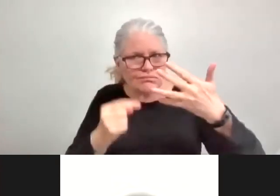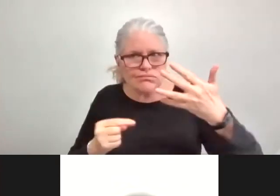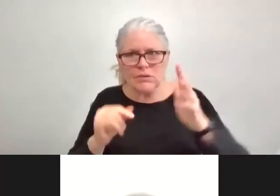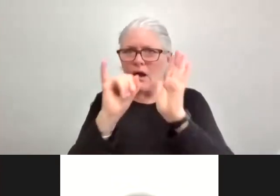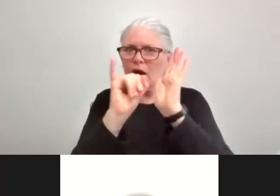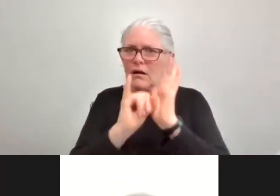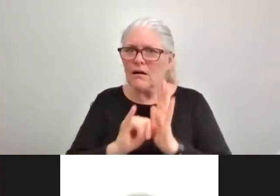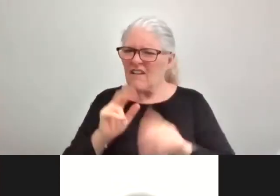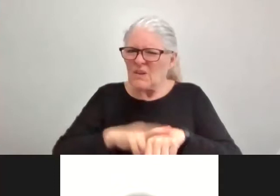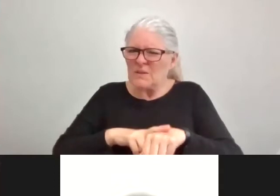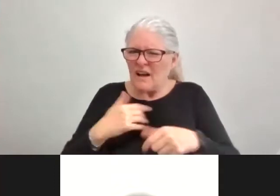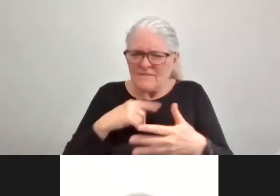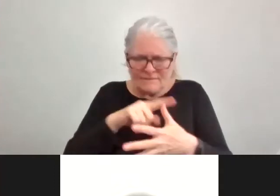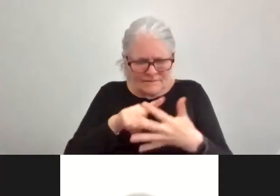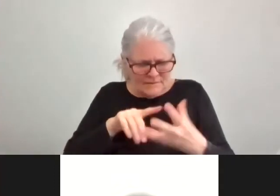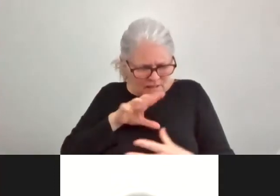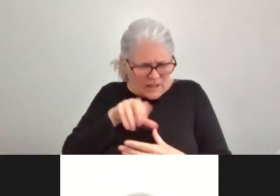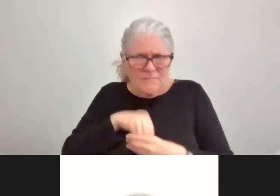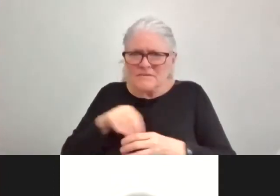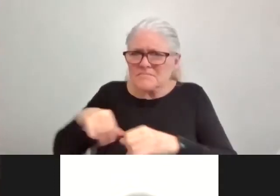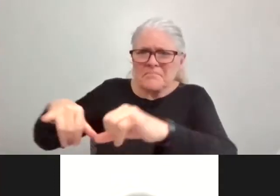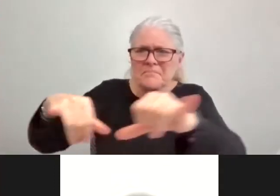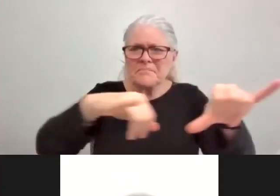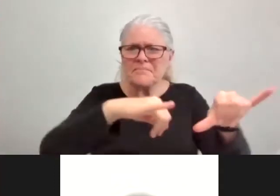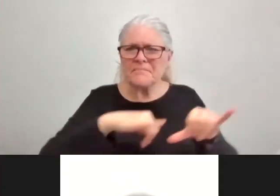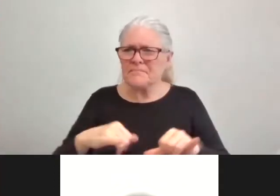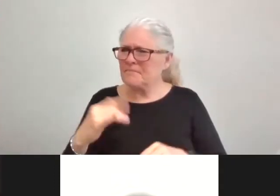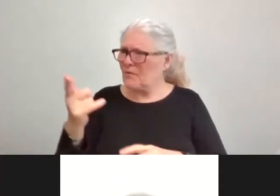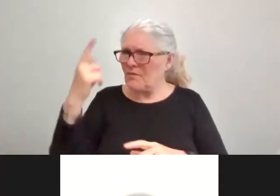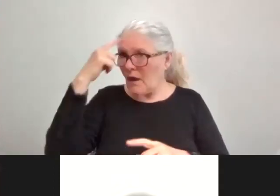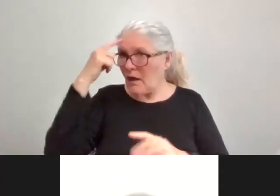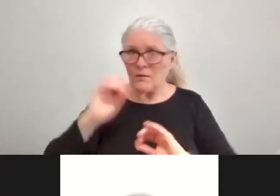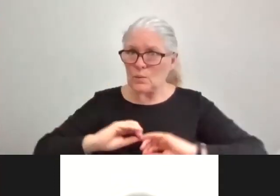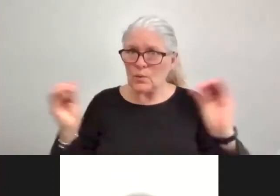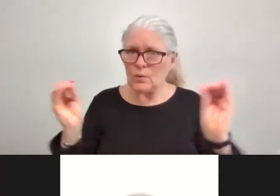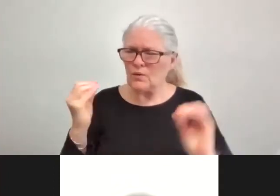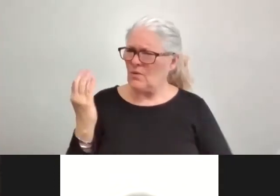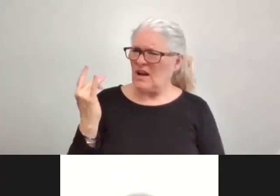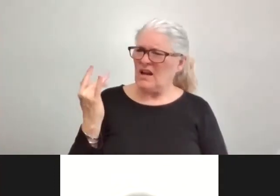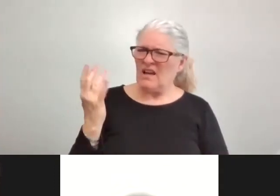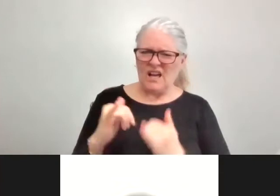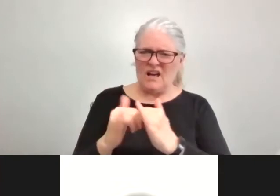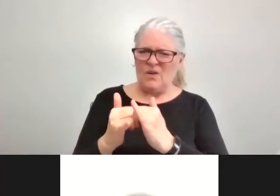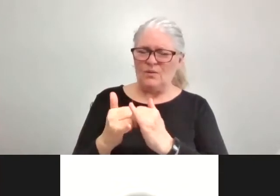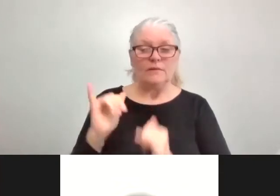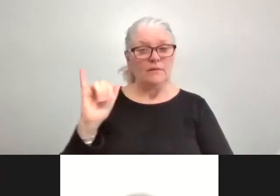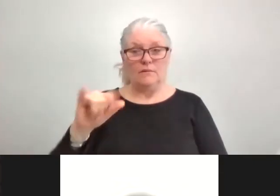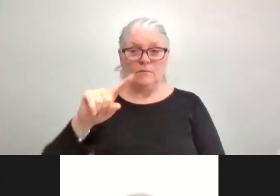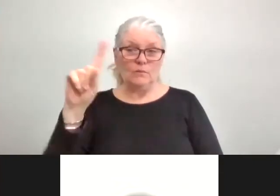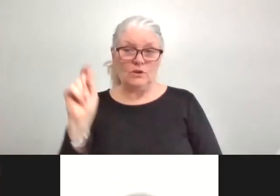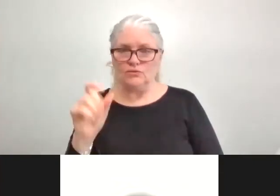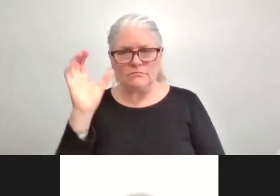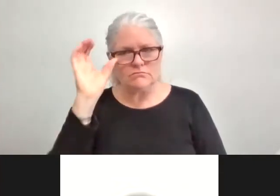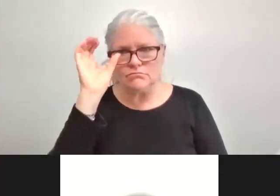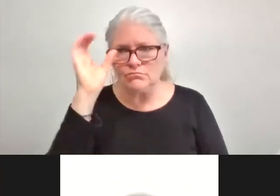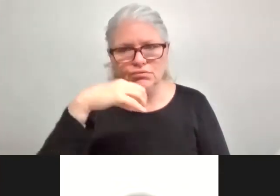that everybody else has, you know? It's just a very strange question. And I just